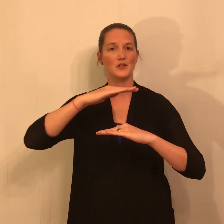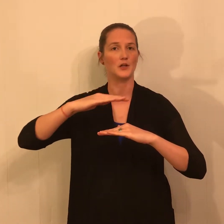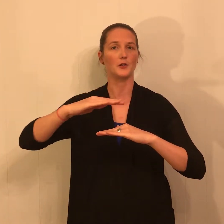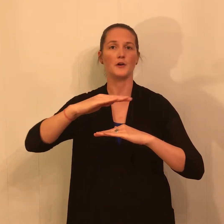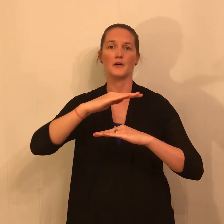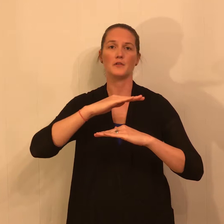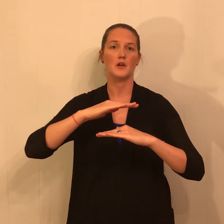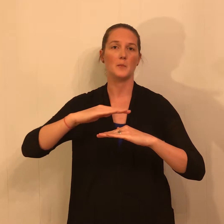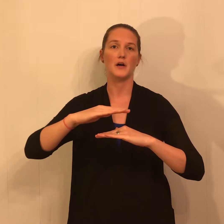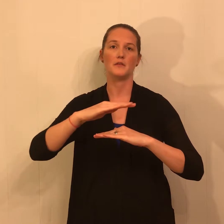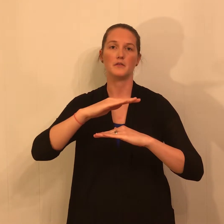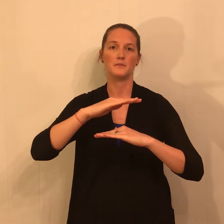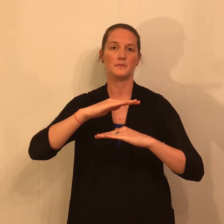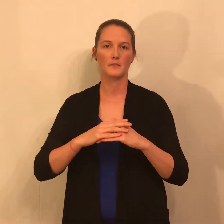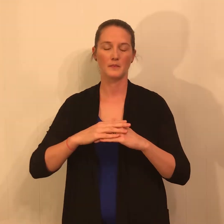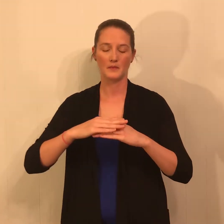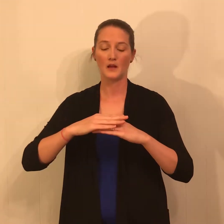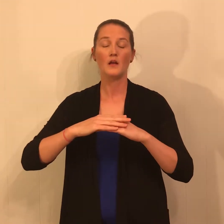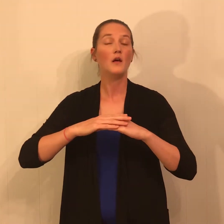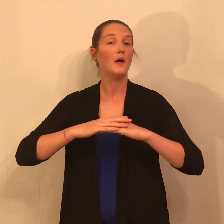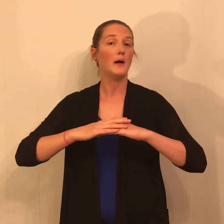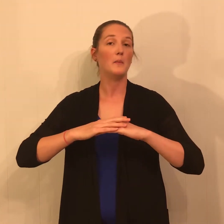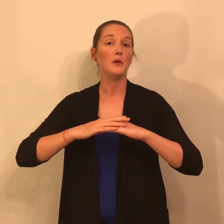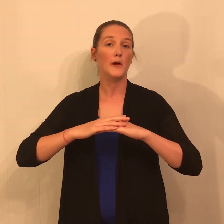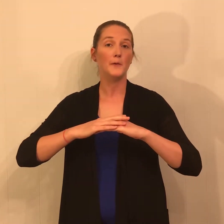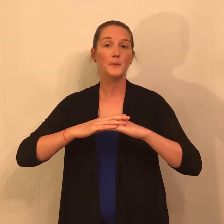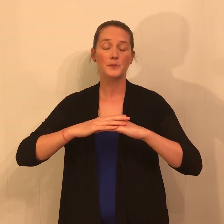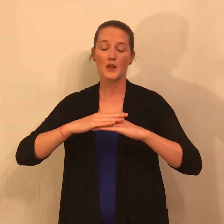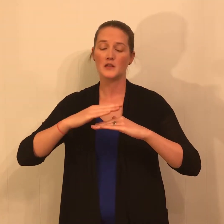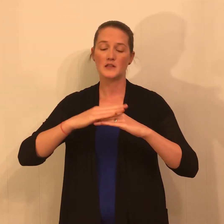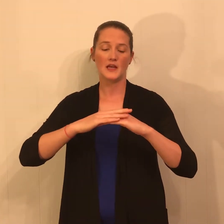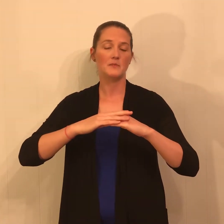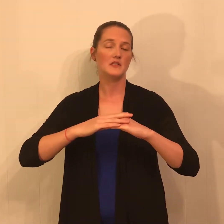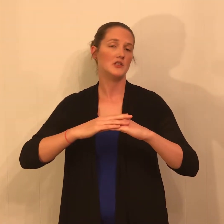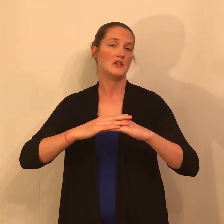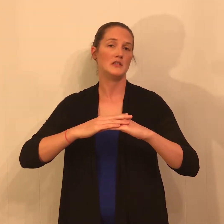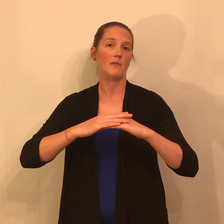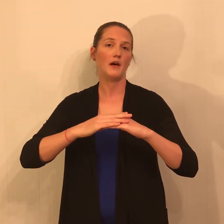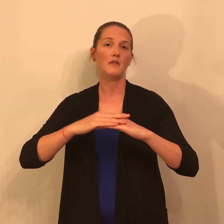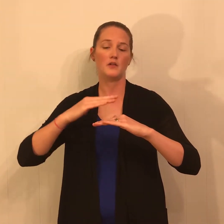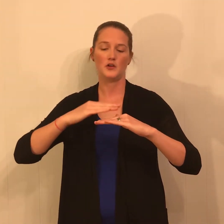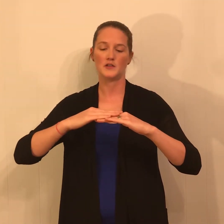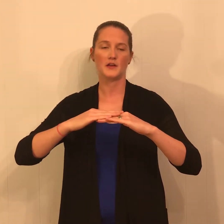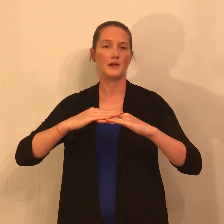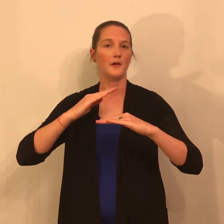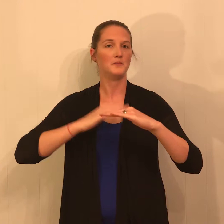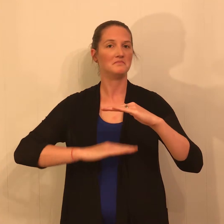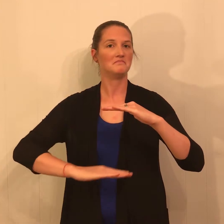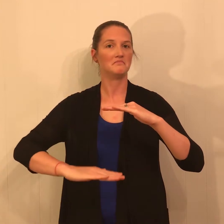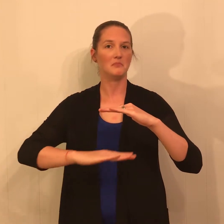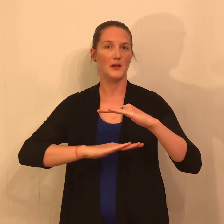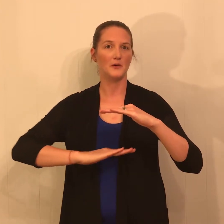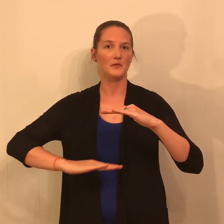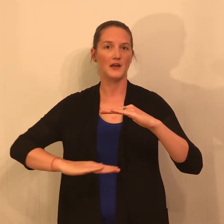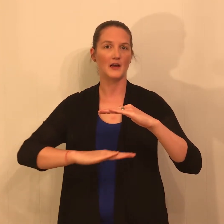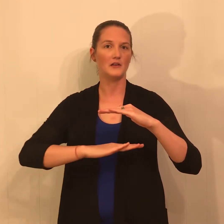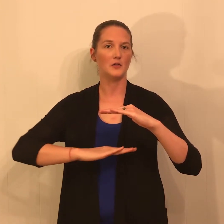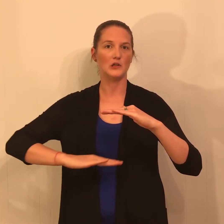circle it around above. All right, below, same position as above. You're just going to go below and kind of do a little